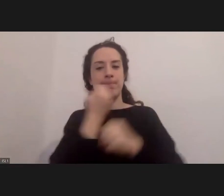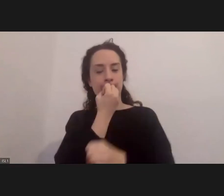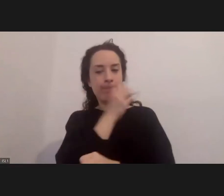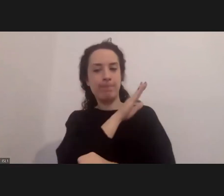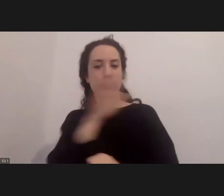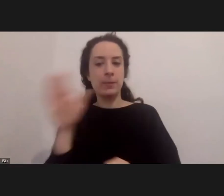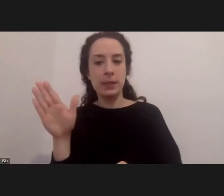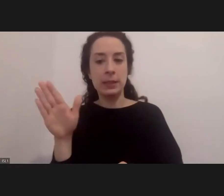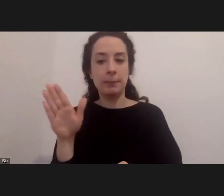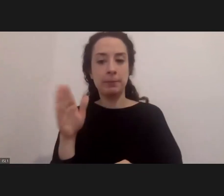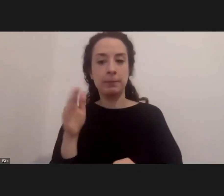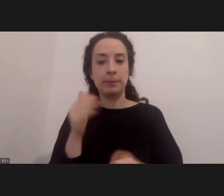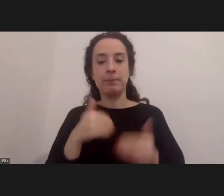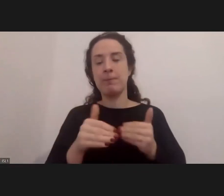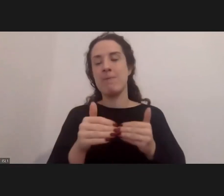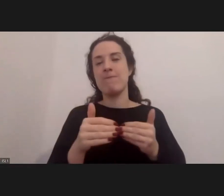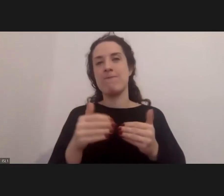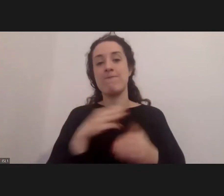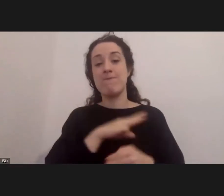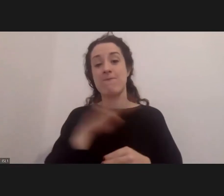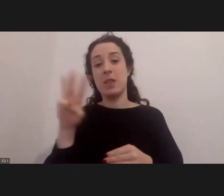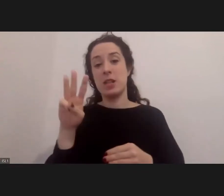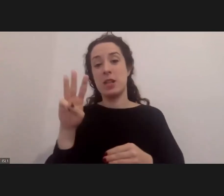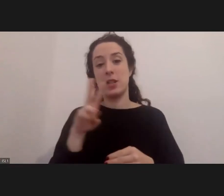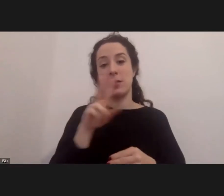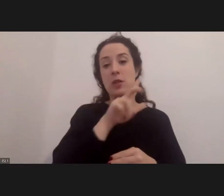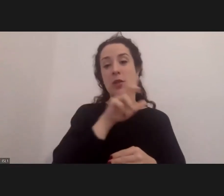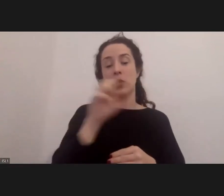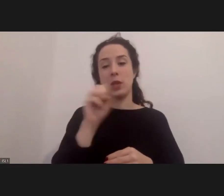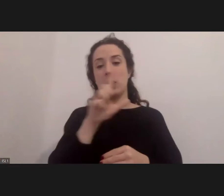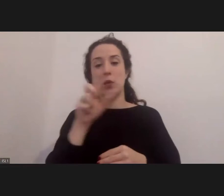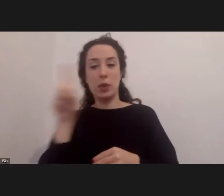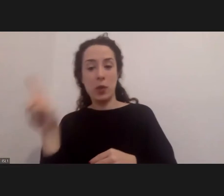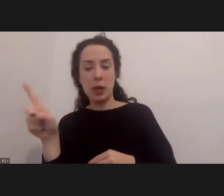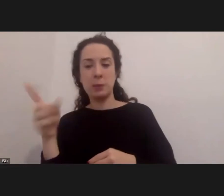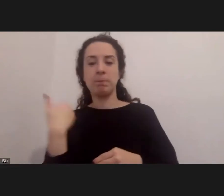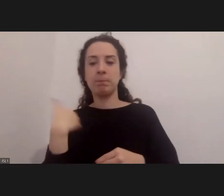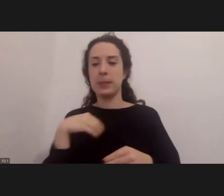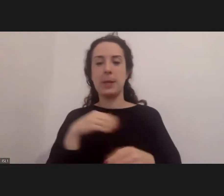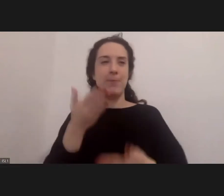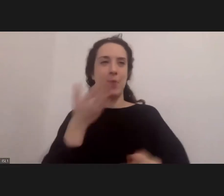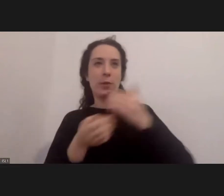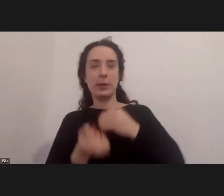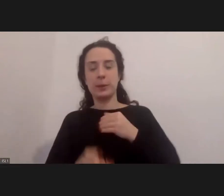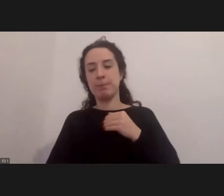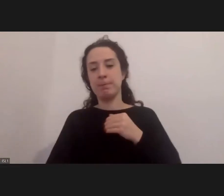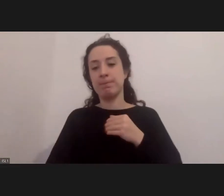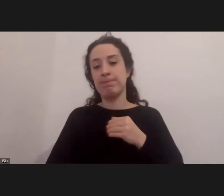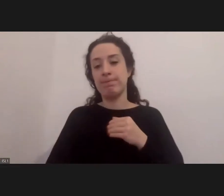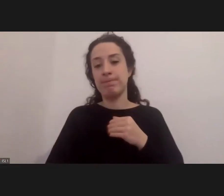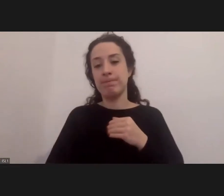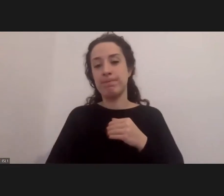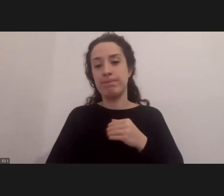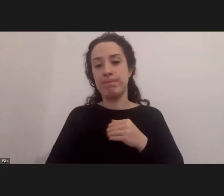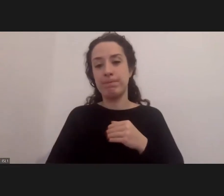March 2021, this collaboration was strengthened because 5